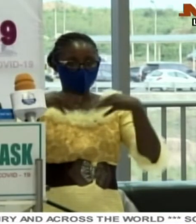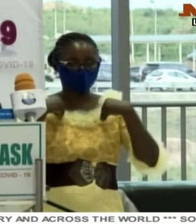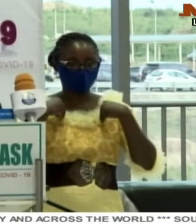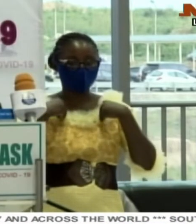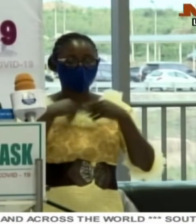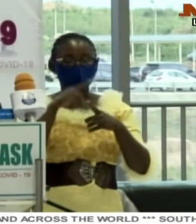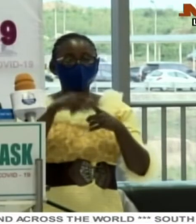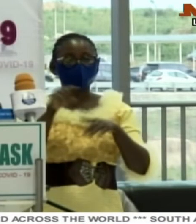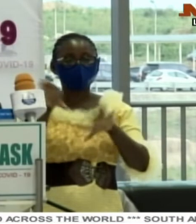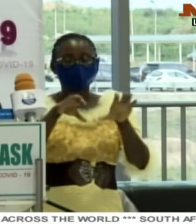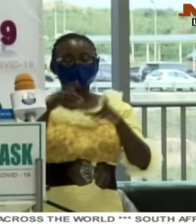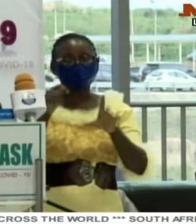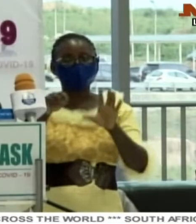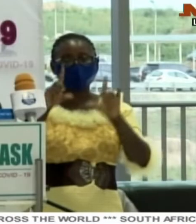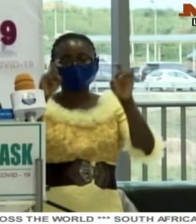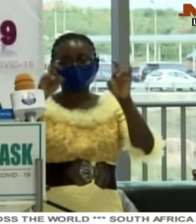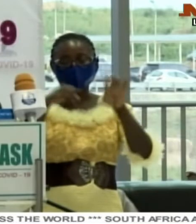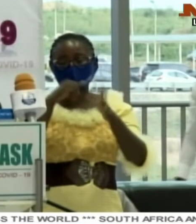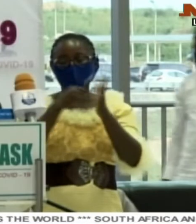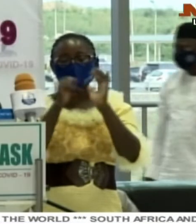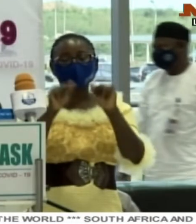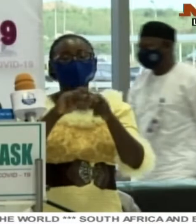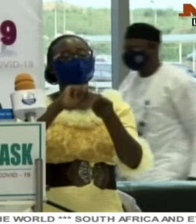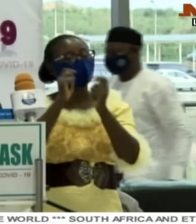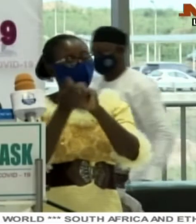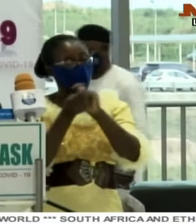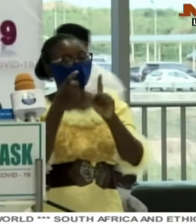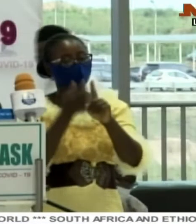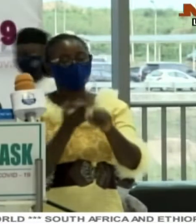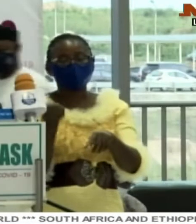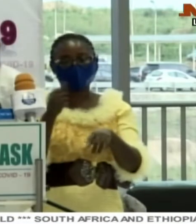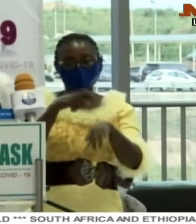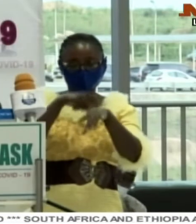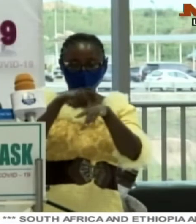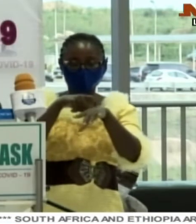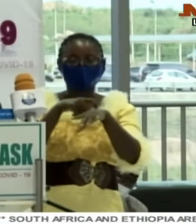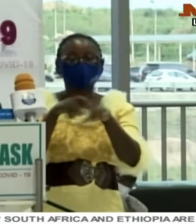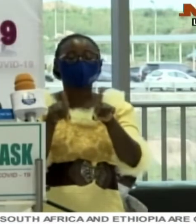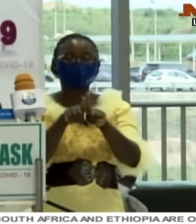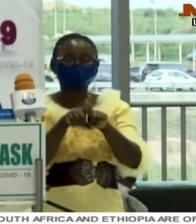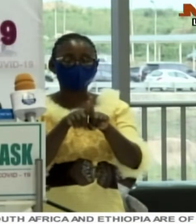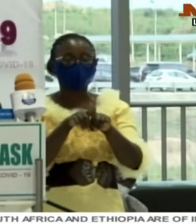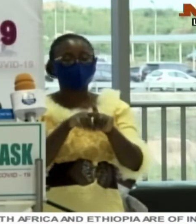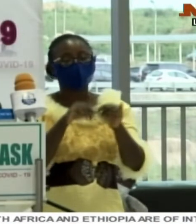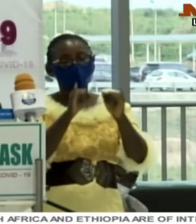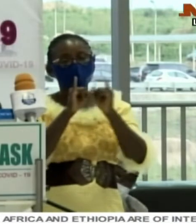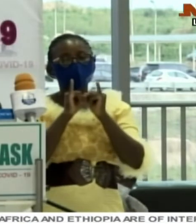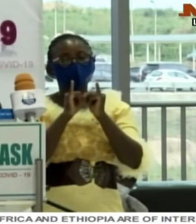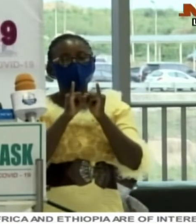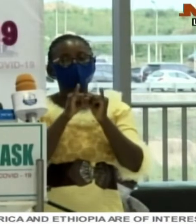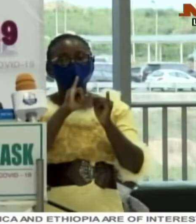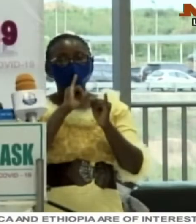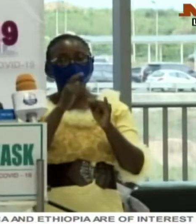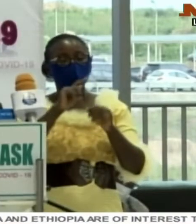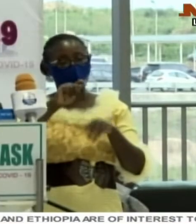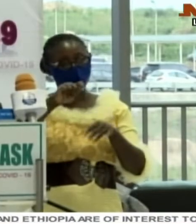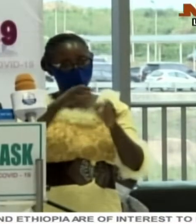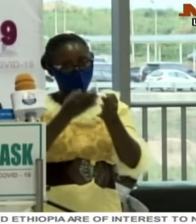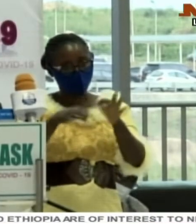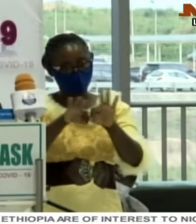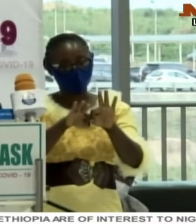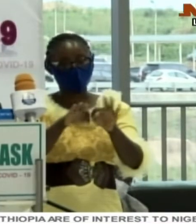the test. It can change from any time thereon. So isolation is the key